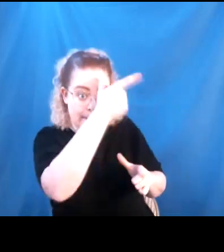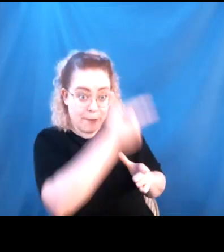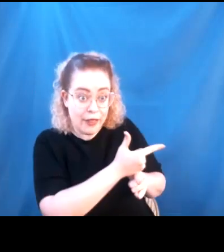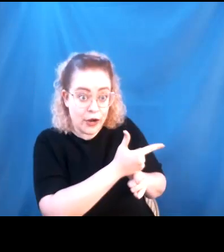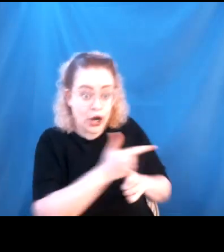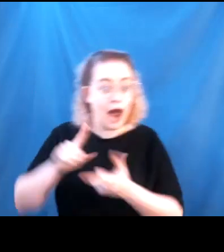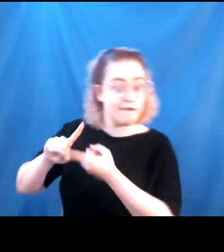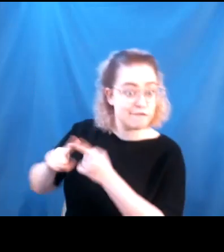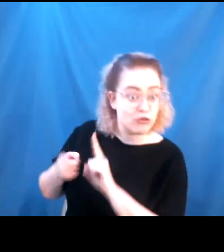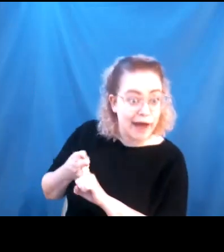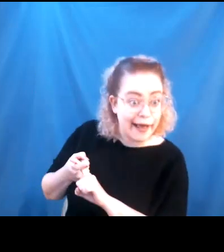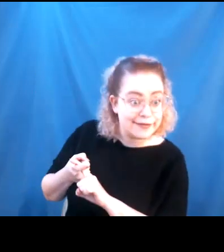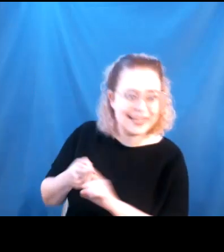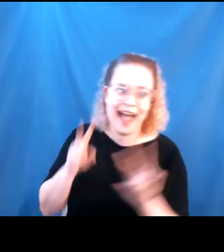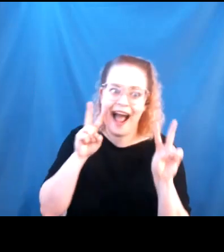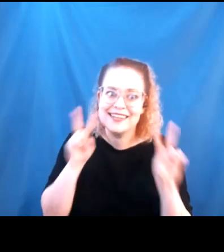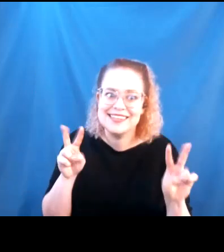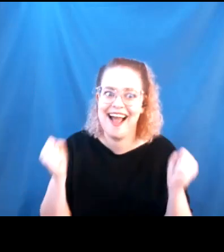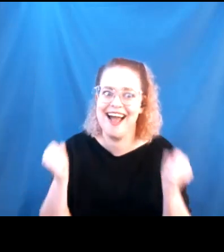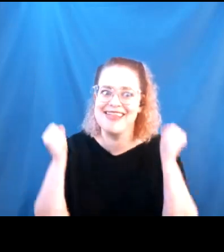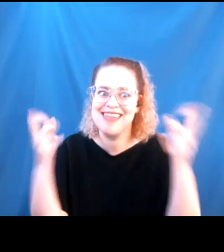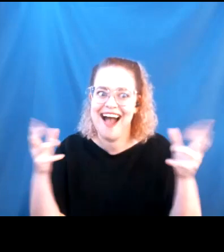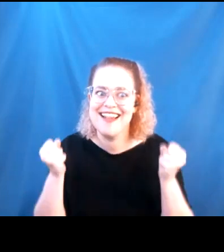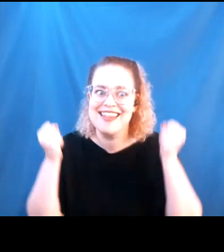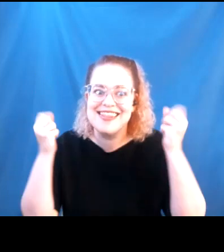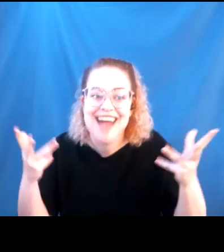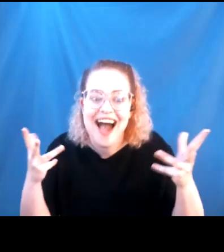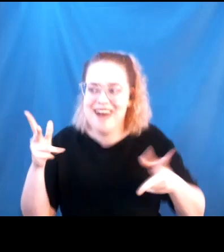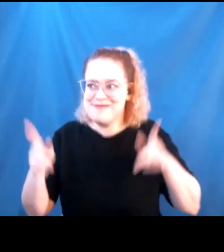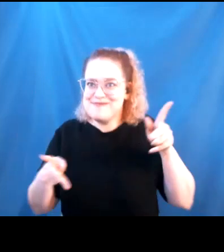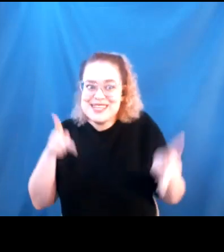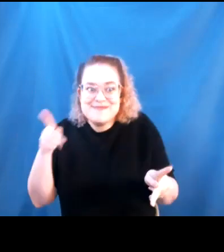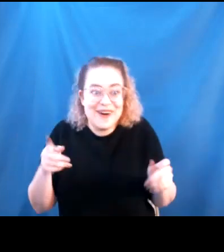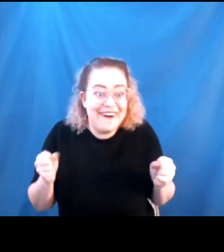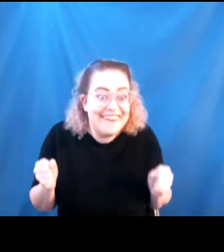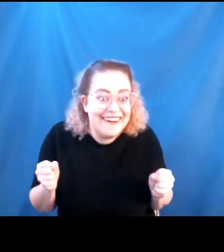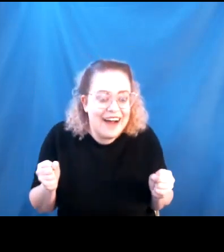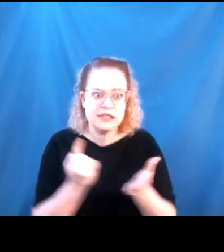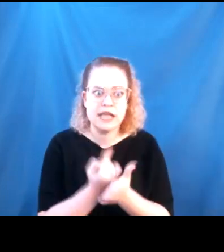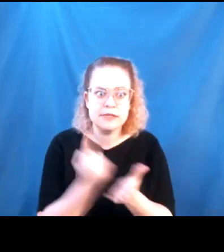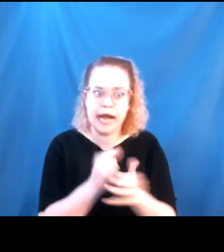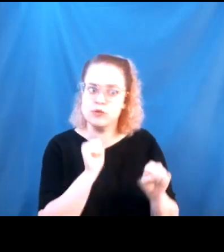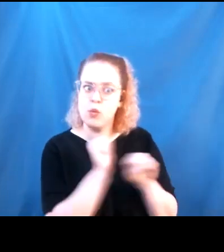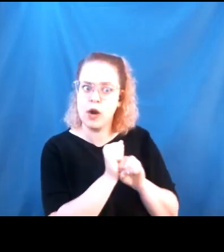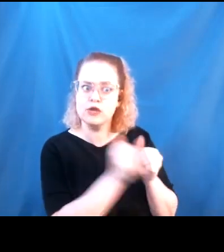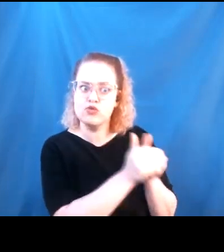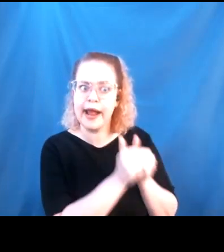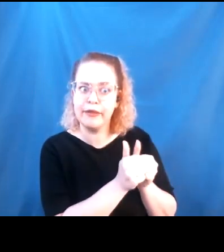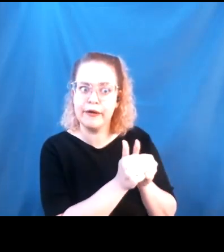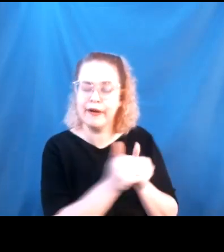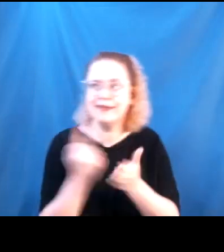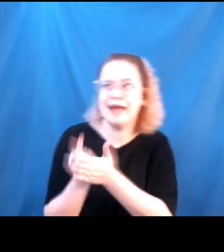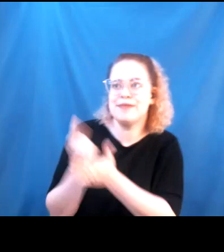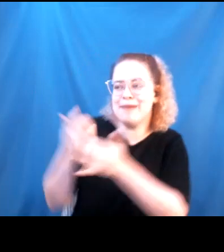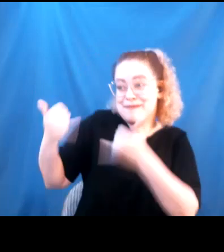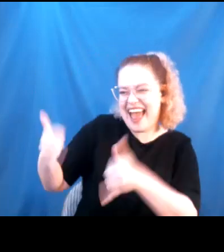classmates, and I know a lot of times you have to do fun things together. Sometimes you have to do work together, games together, and